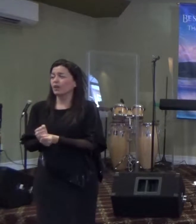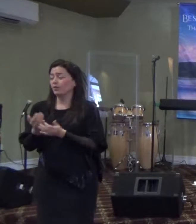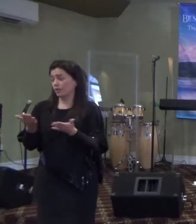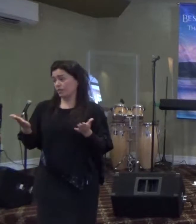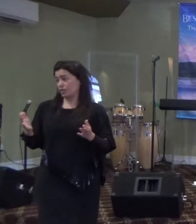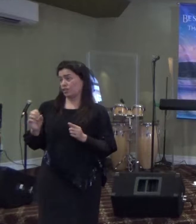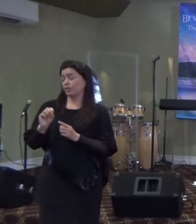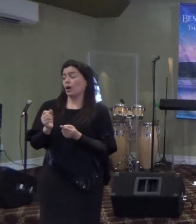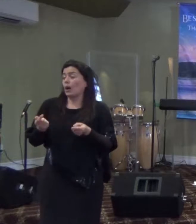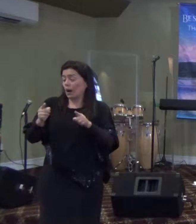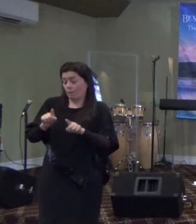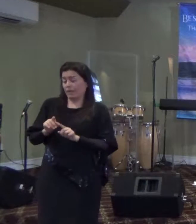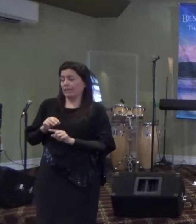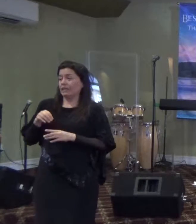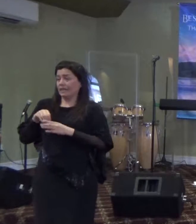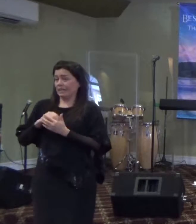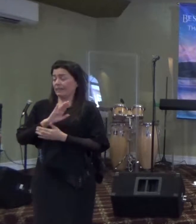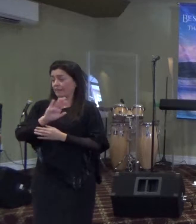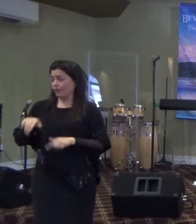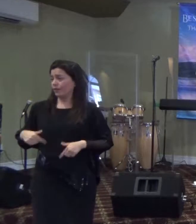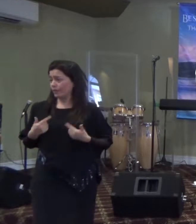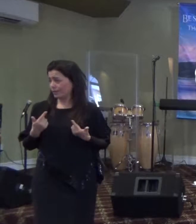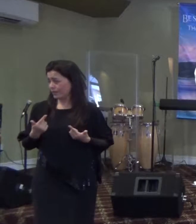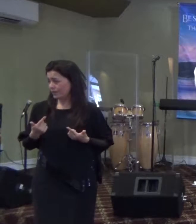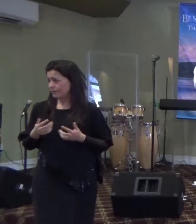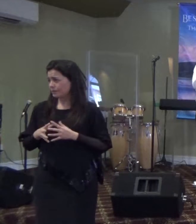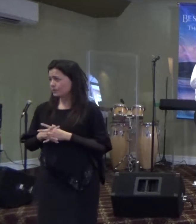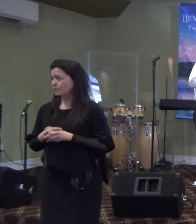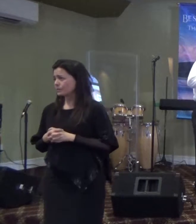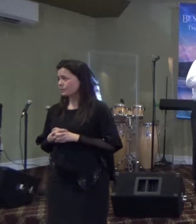su vida? in his life or her life?